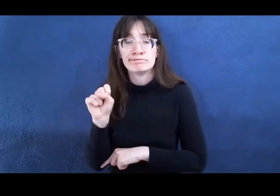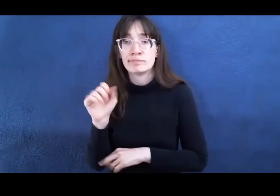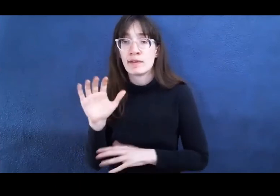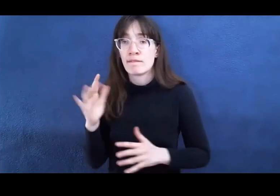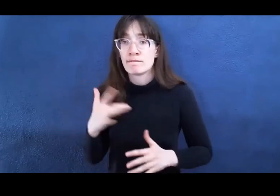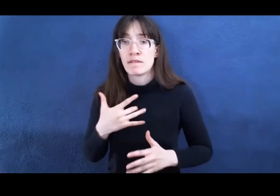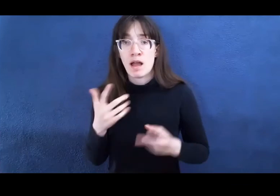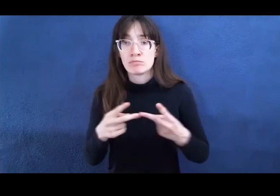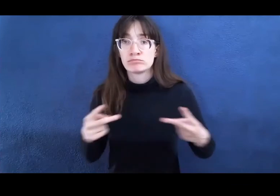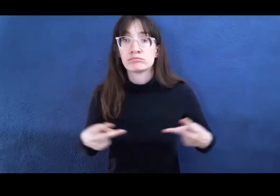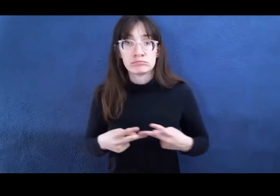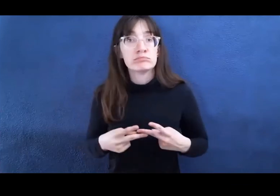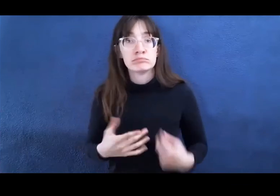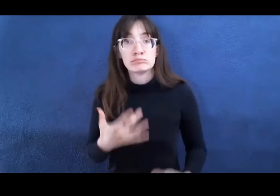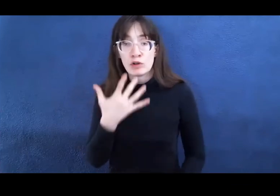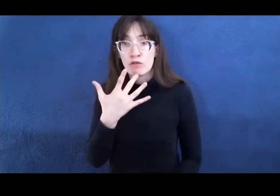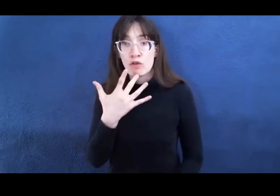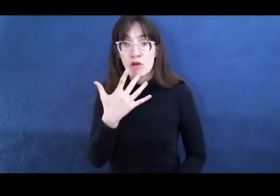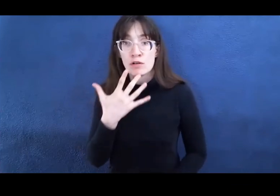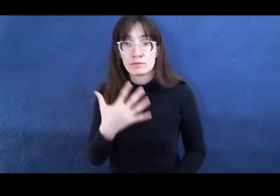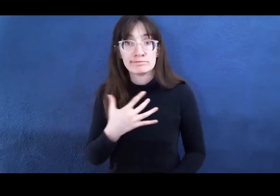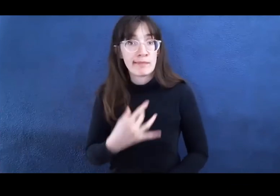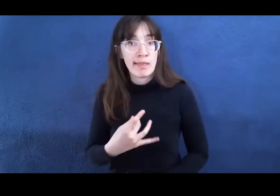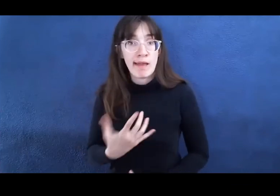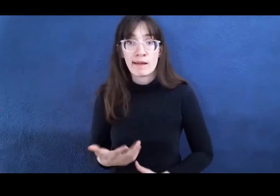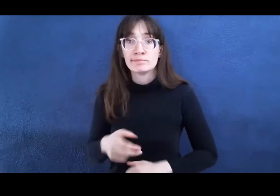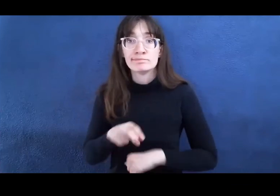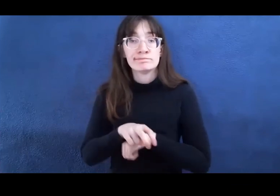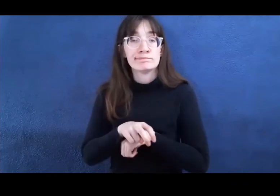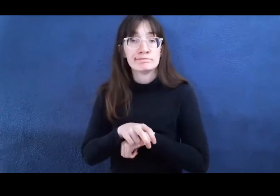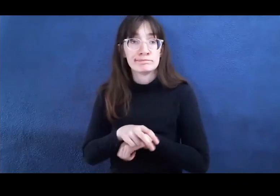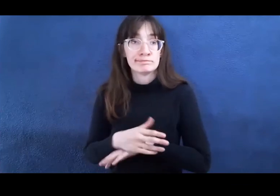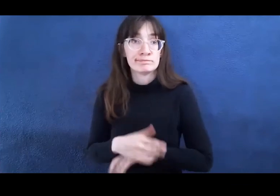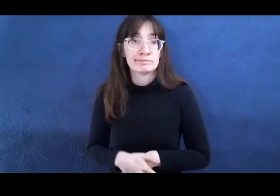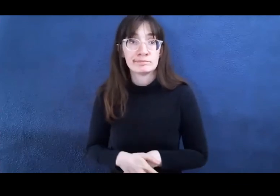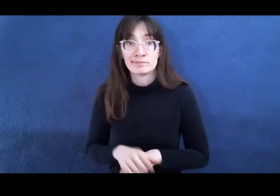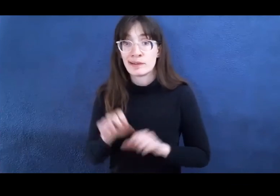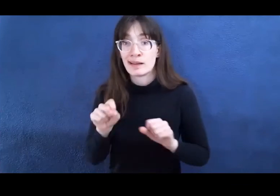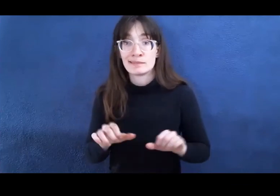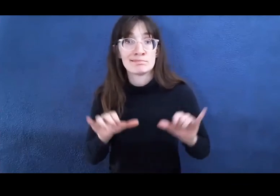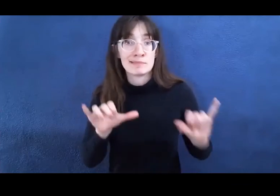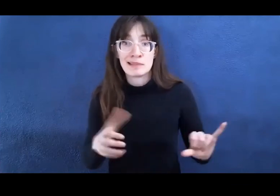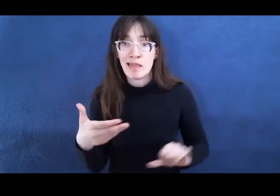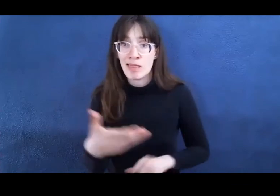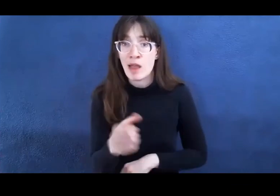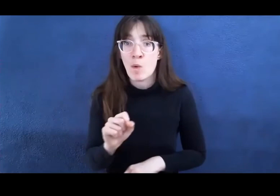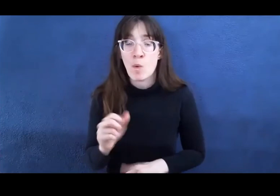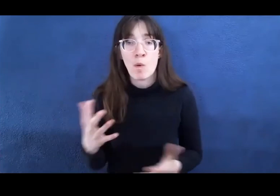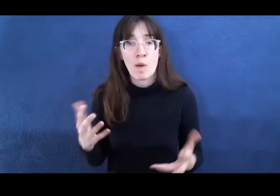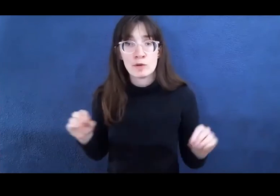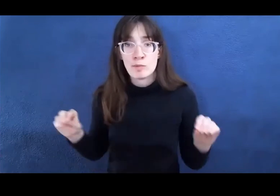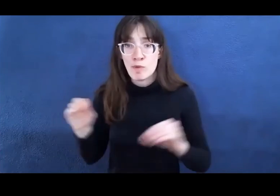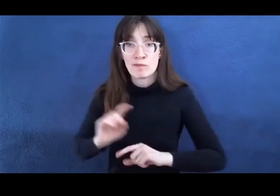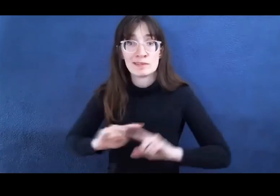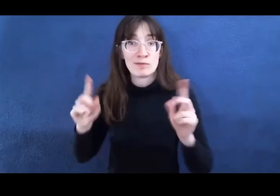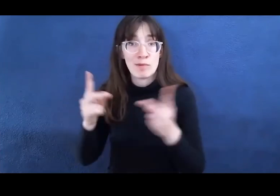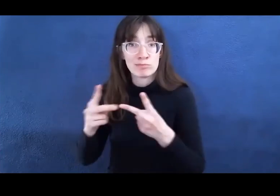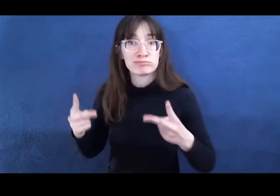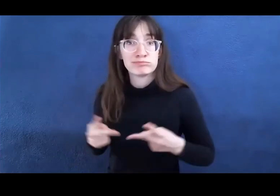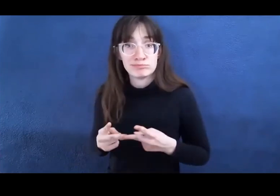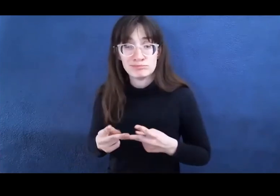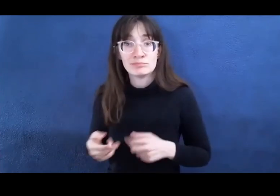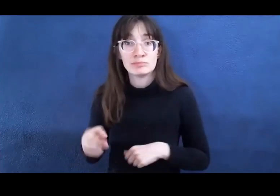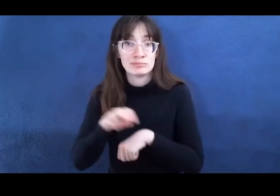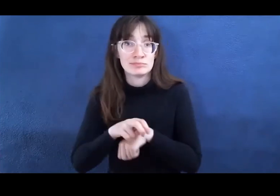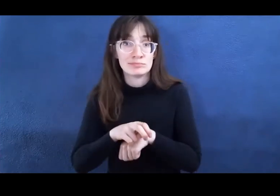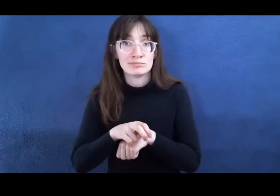like to be. So you could stay where you are. Maybe you wanted to move. Maybe you wanted to change where you're sitting